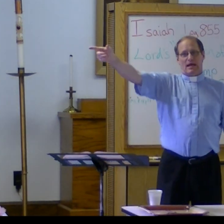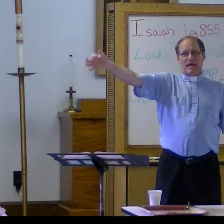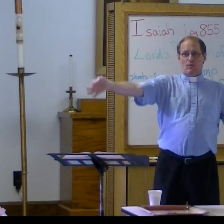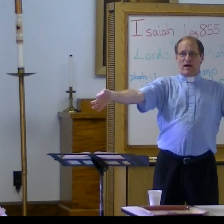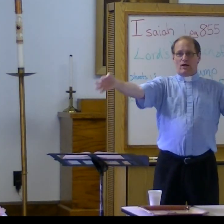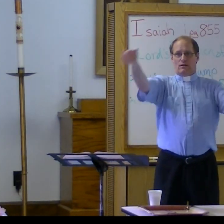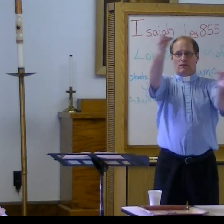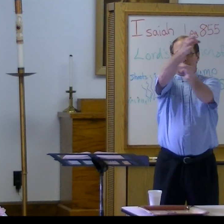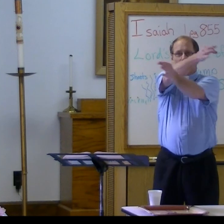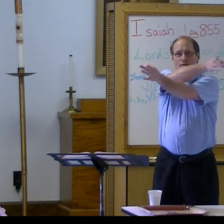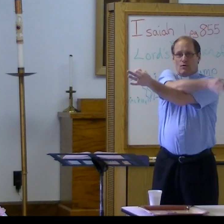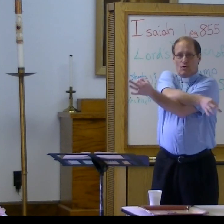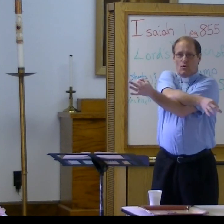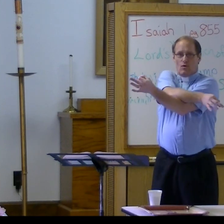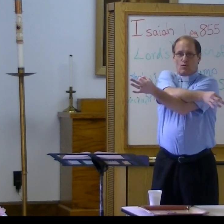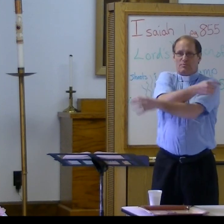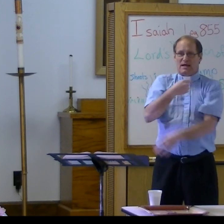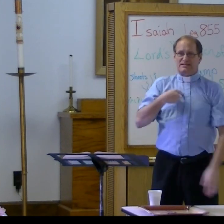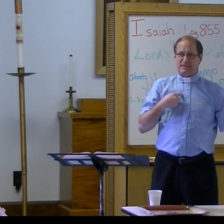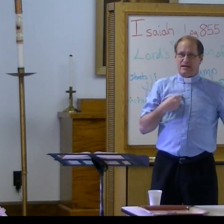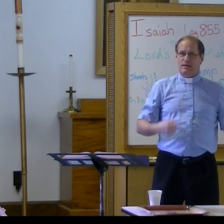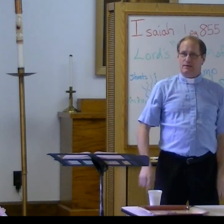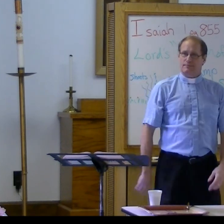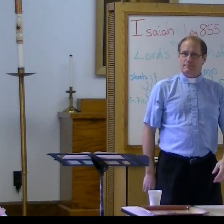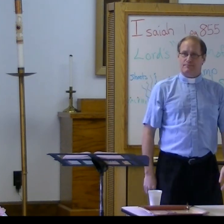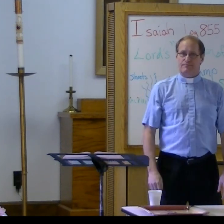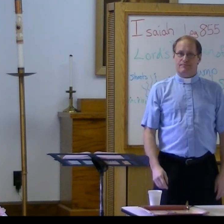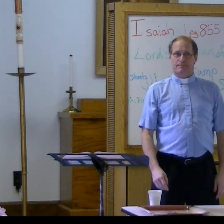he will replace me.